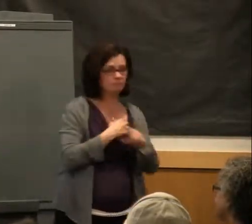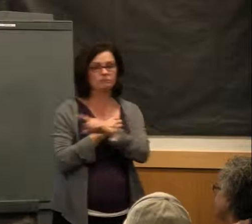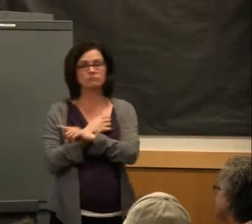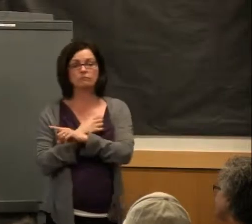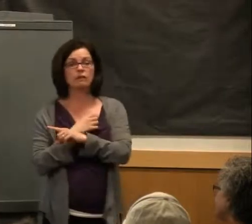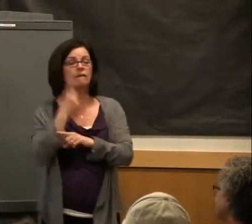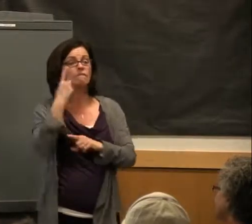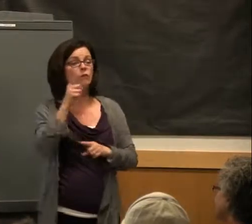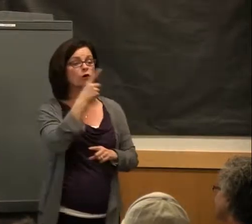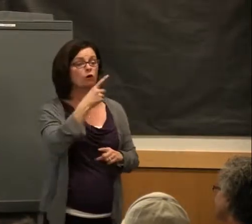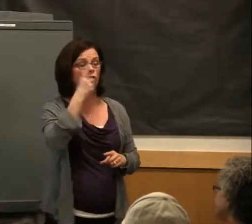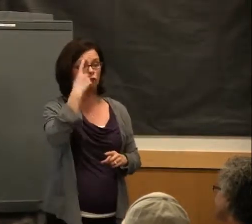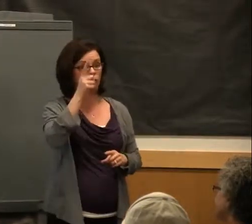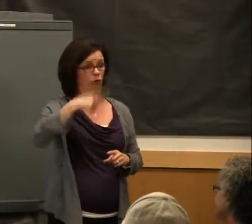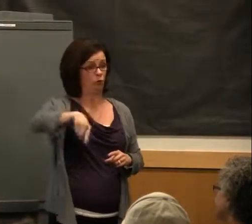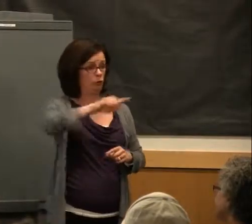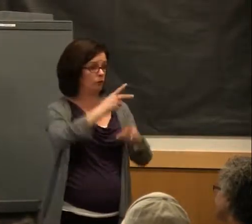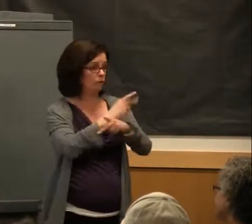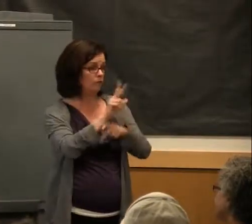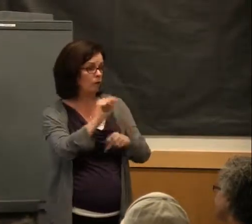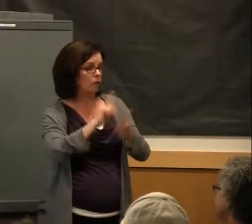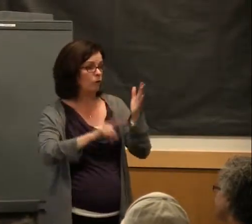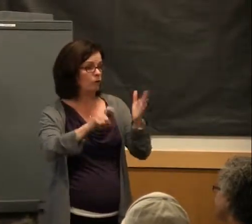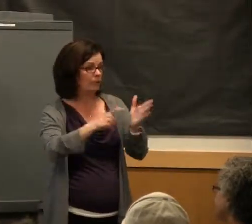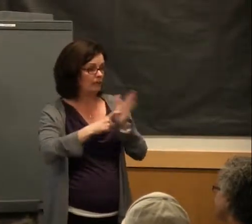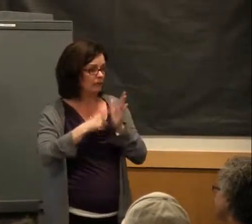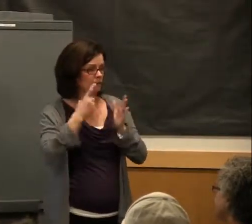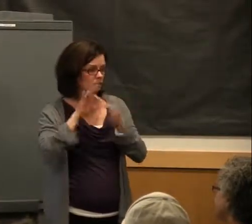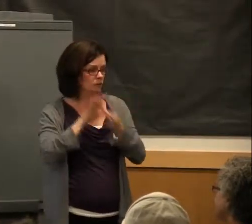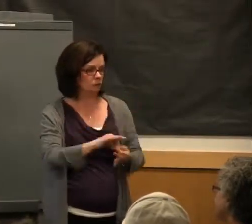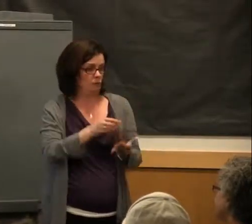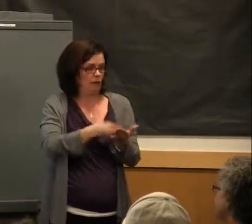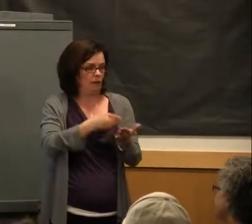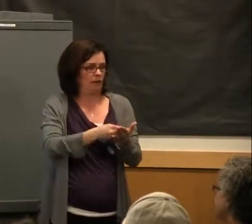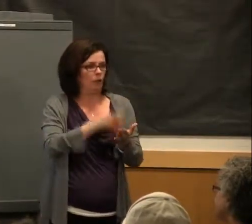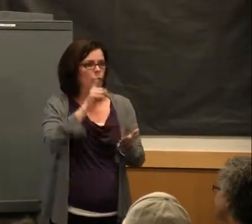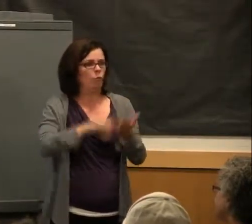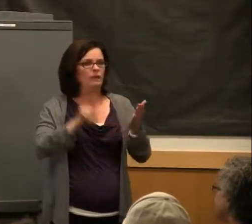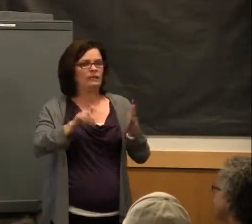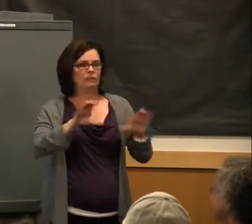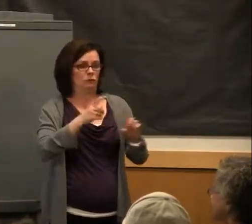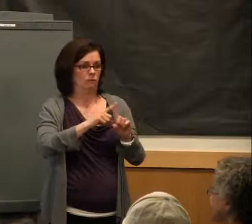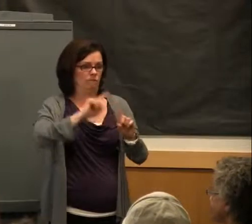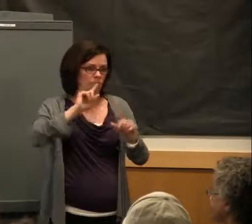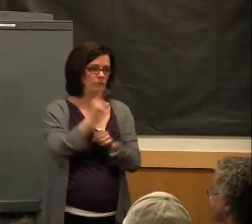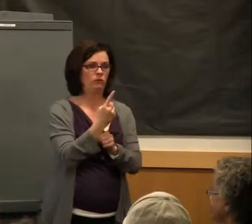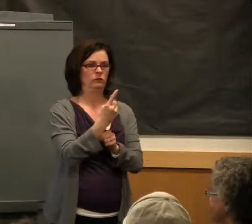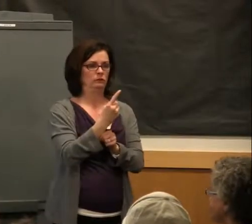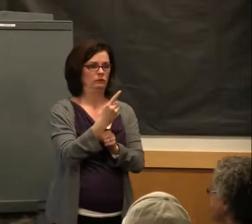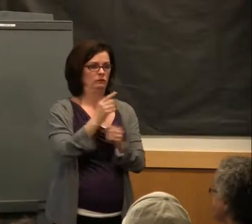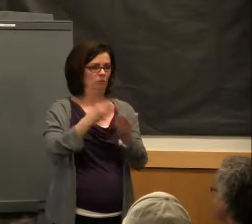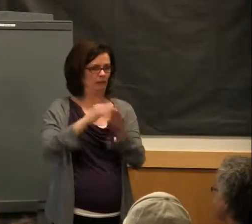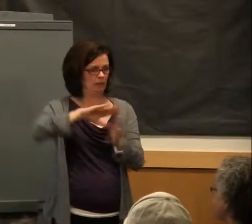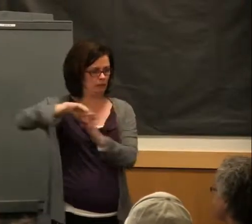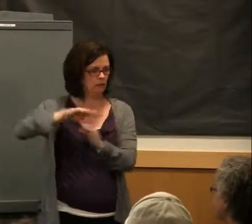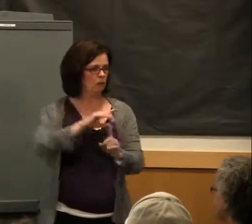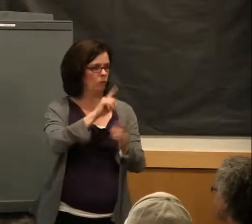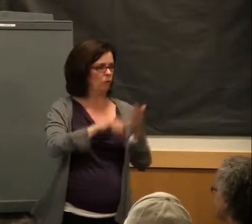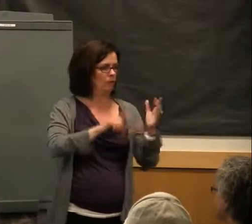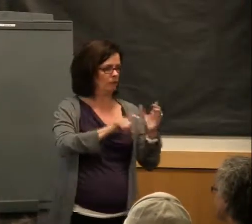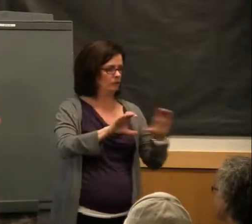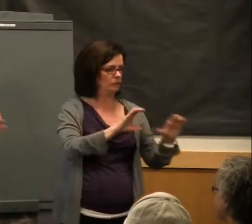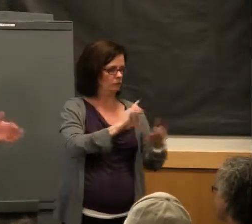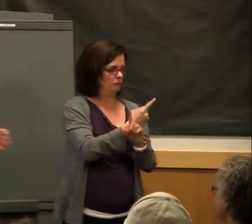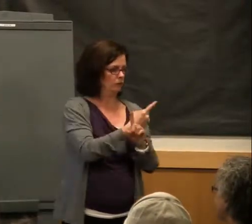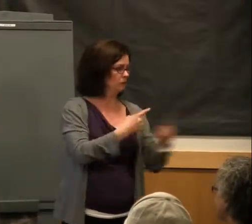for you to figure out what you need in the way of financing, what has to happen first? Find